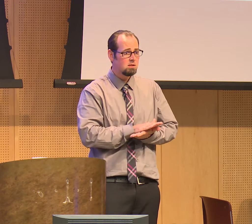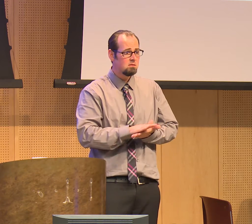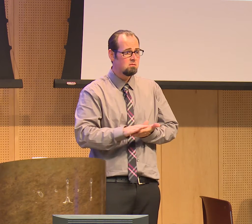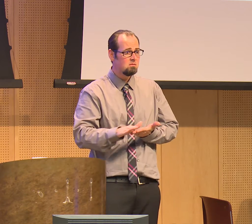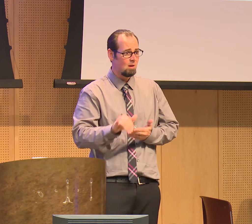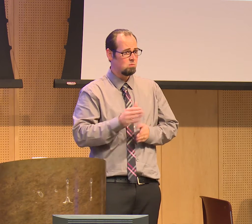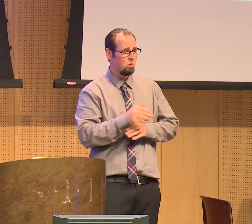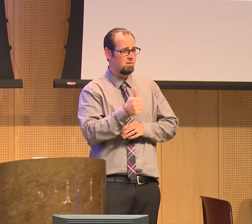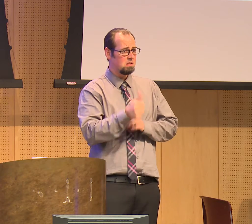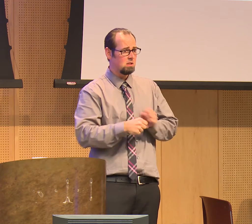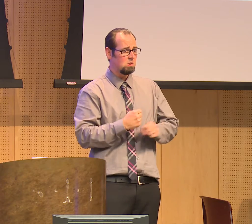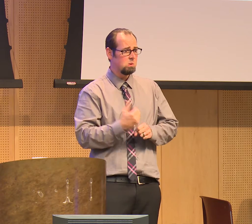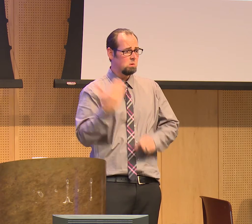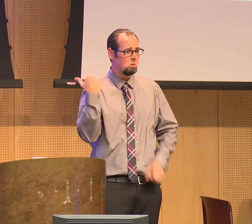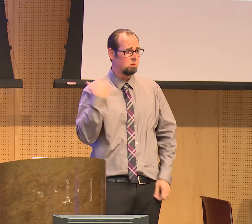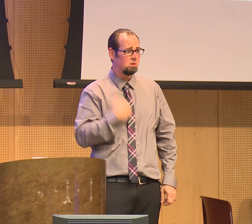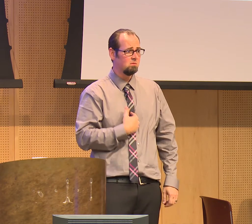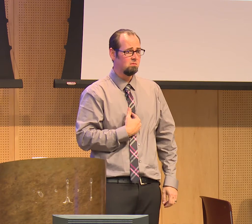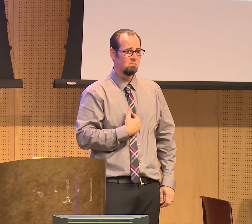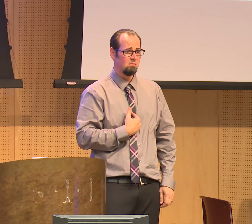That was a great use of technology 10 years ago.